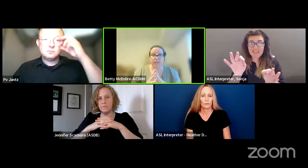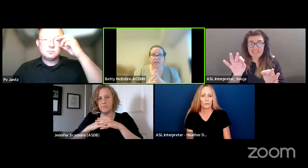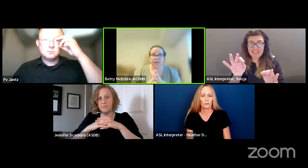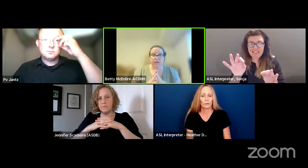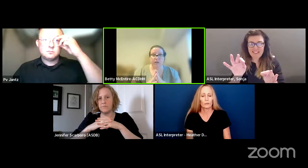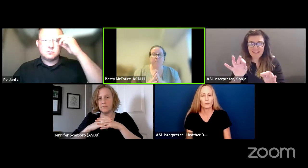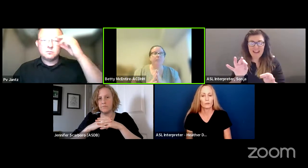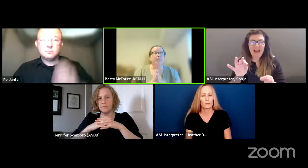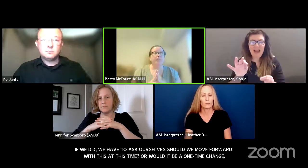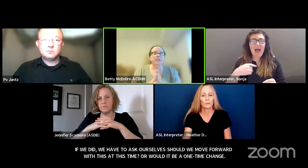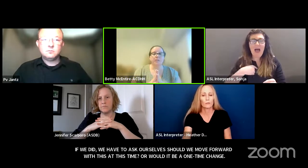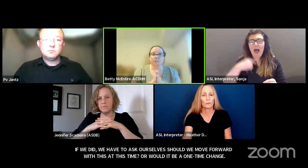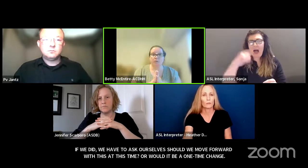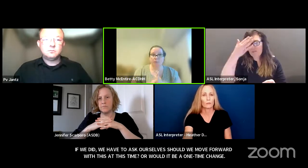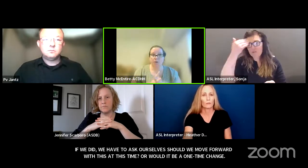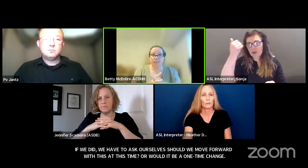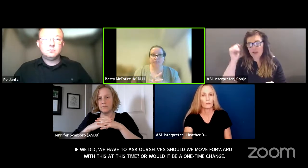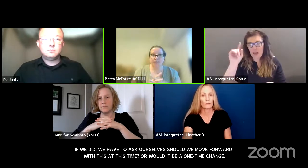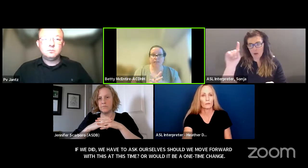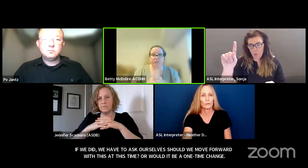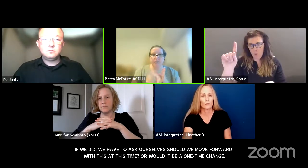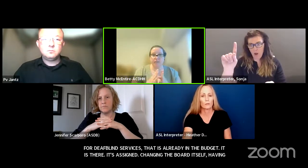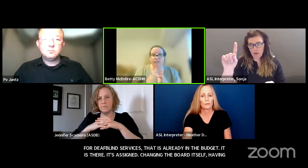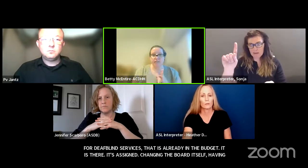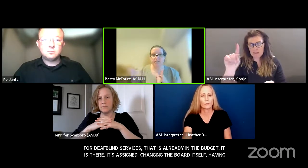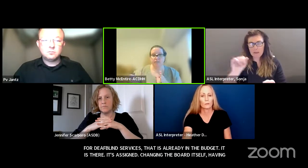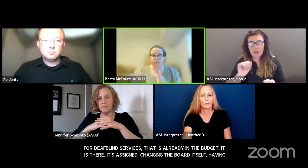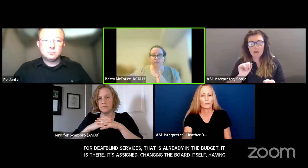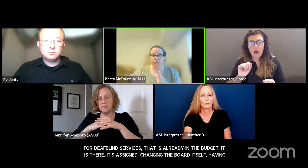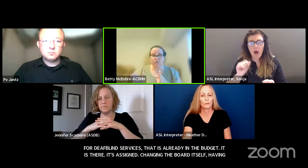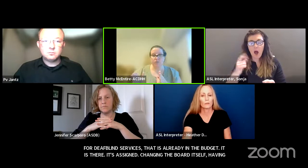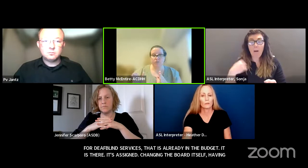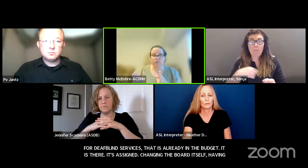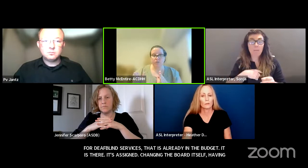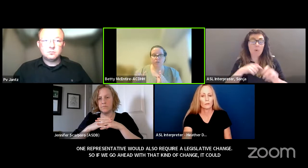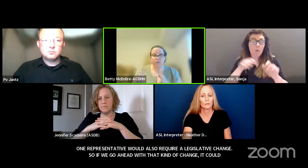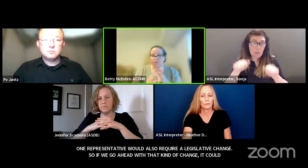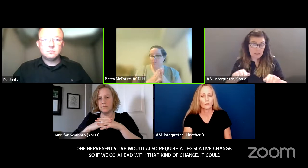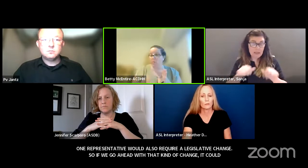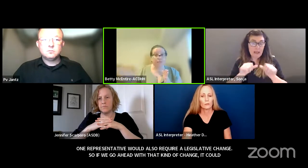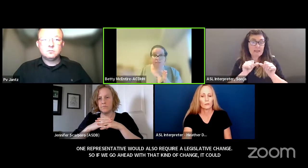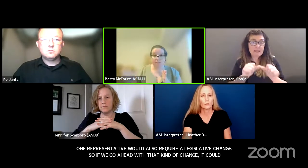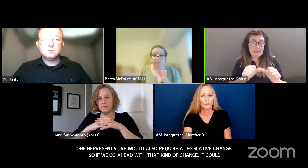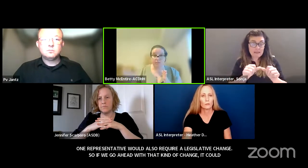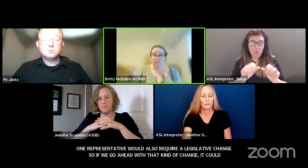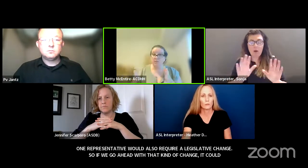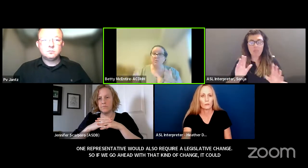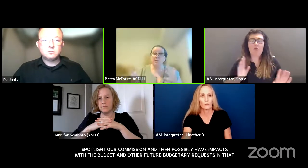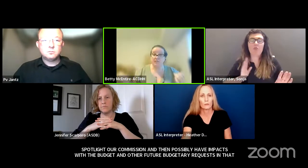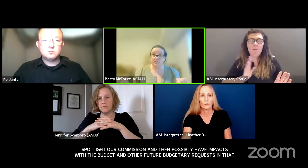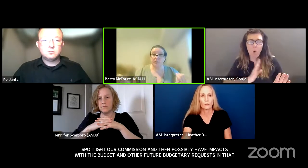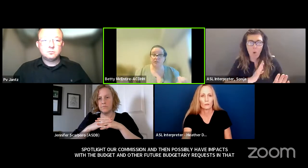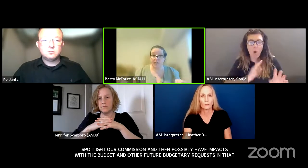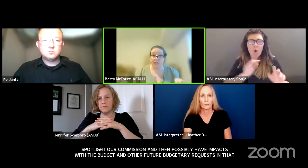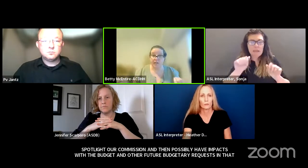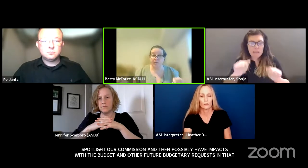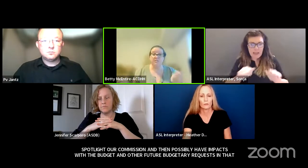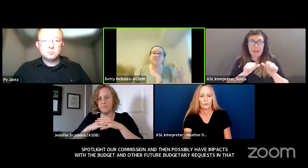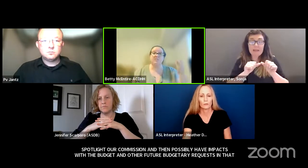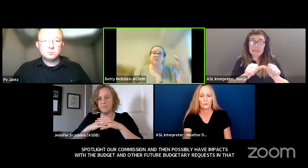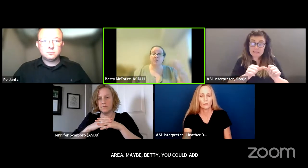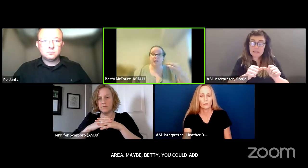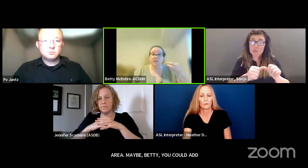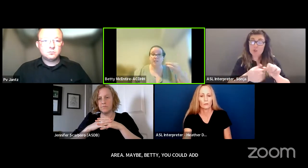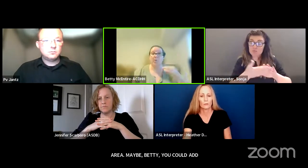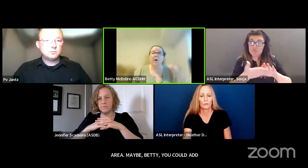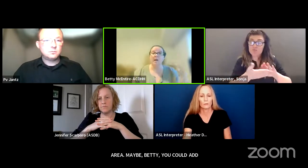thing in the report is that we can continue to, the board can continue to do what it's doing right now, which